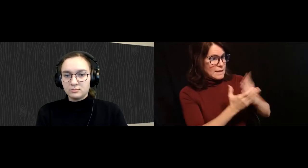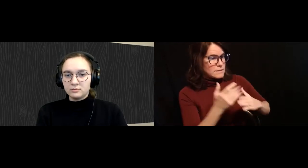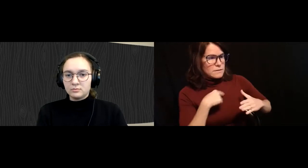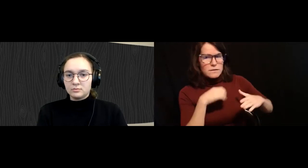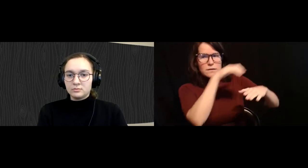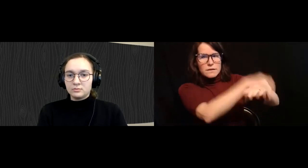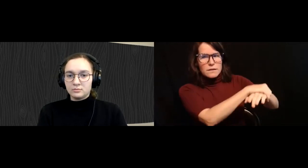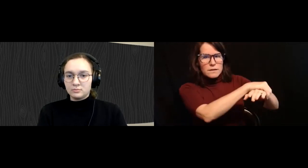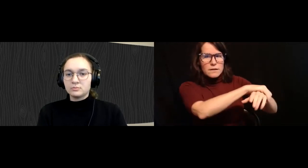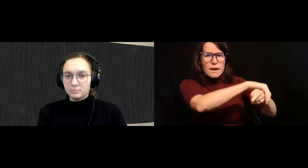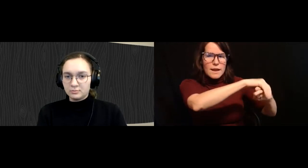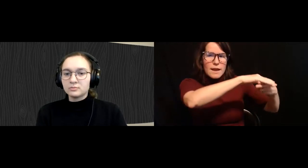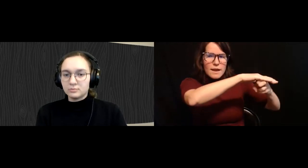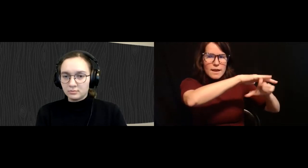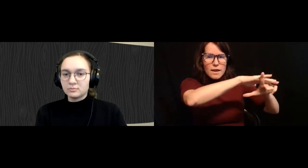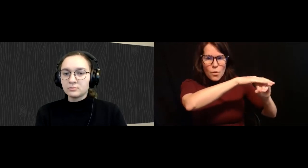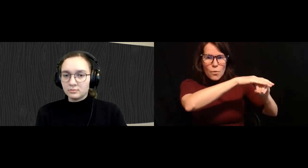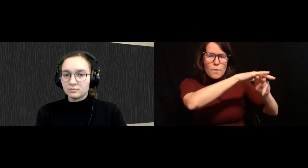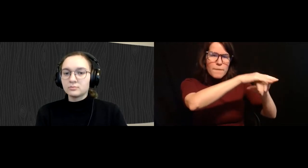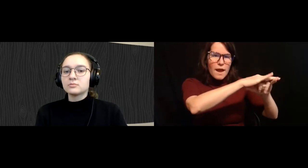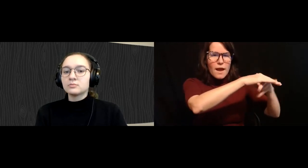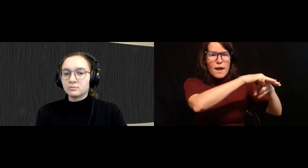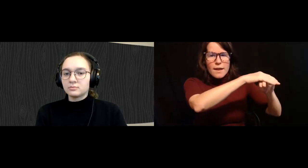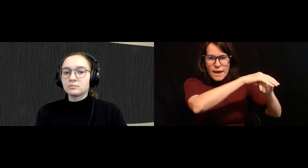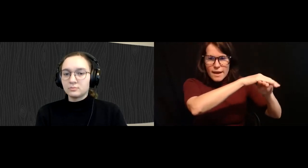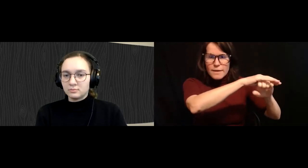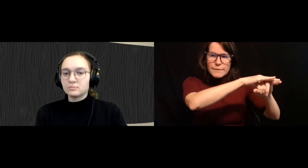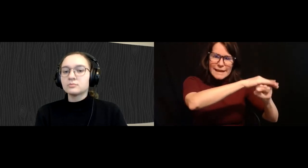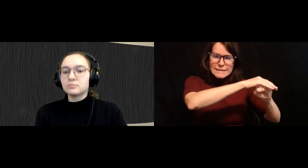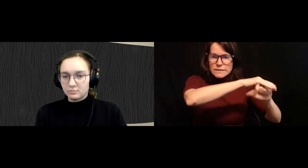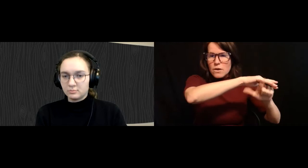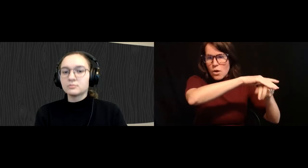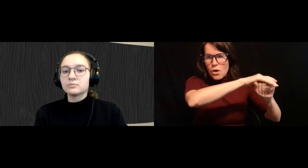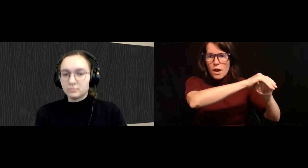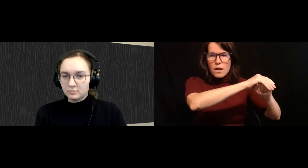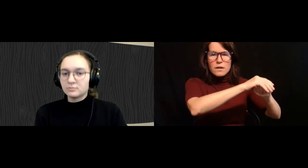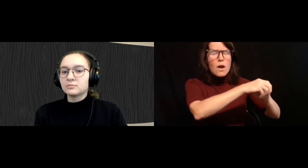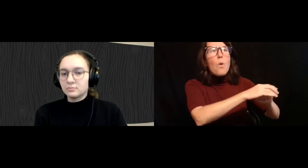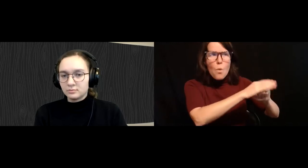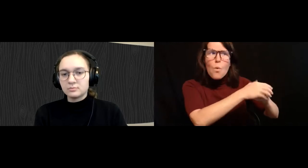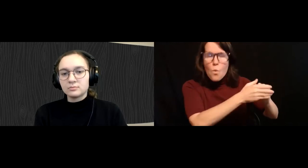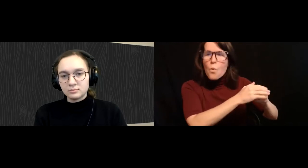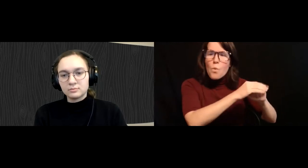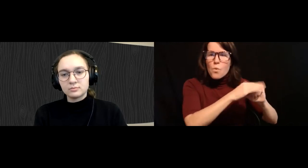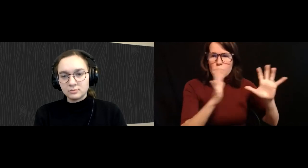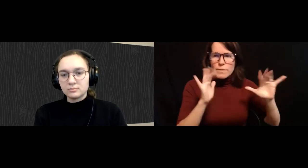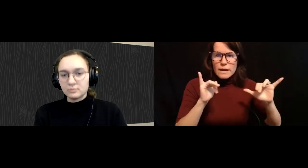a person is to my side with their hand, and they are signing in ASL under my hand, and